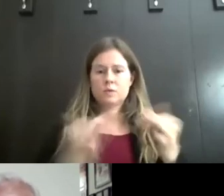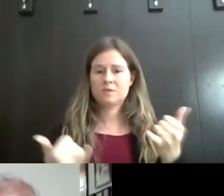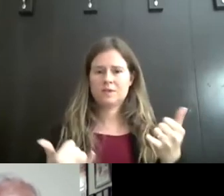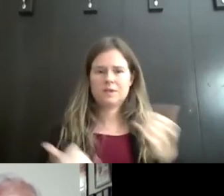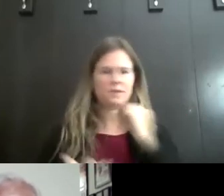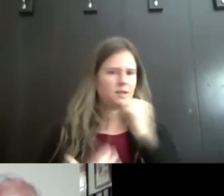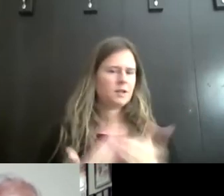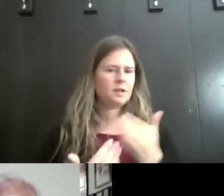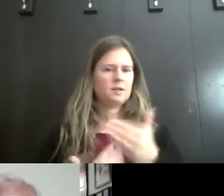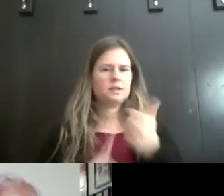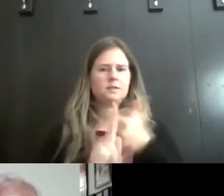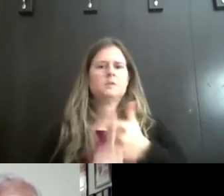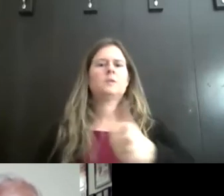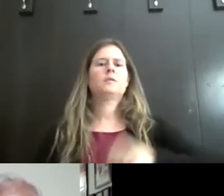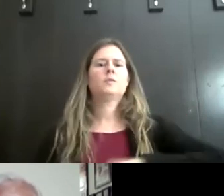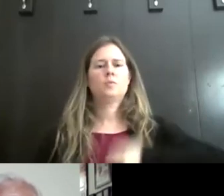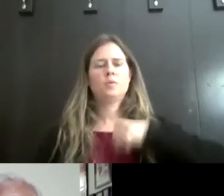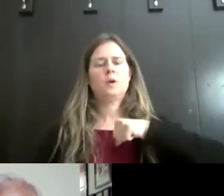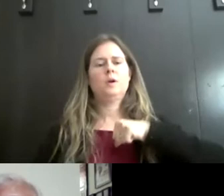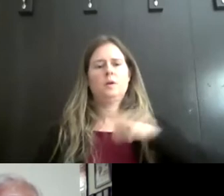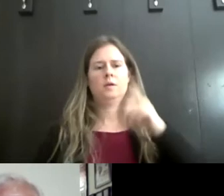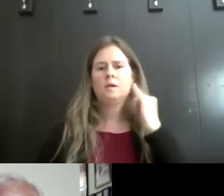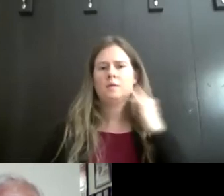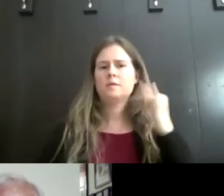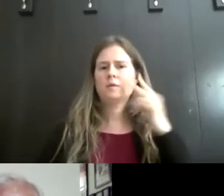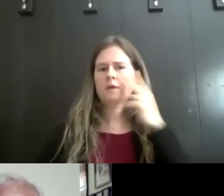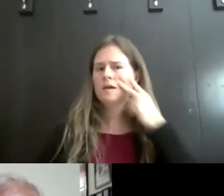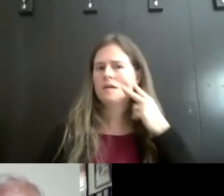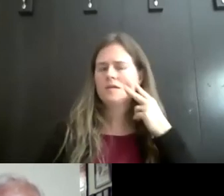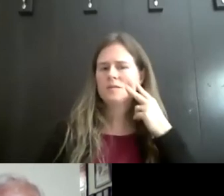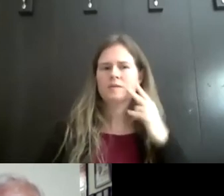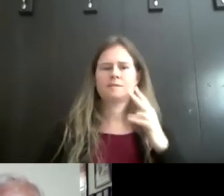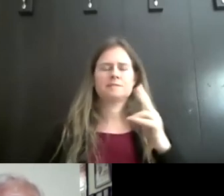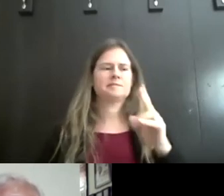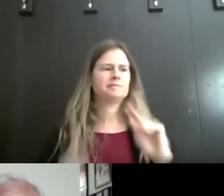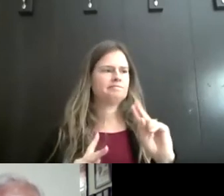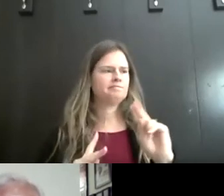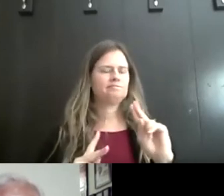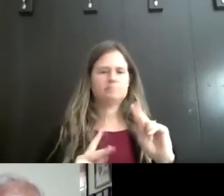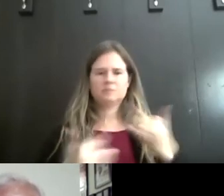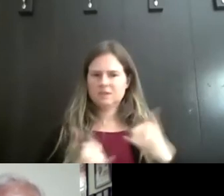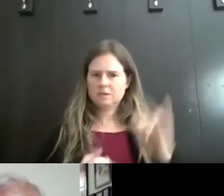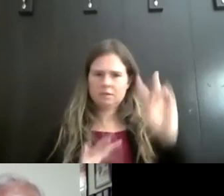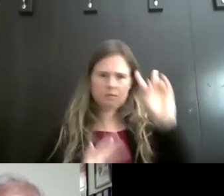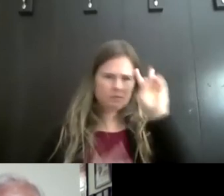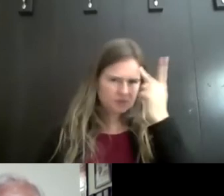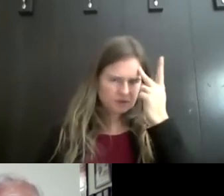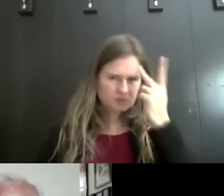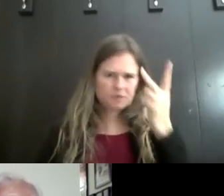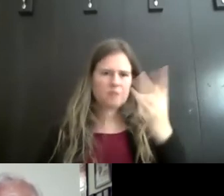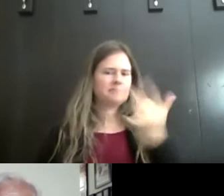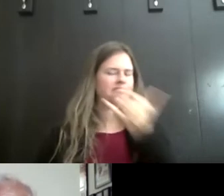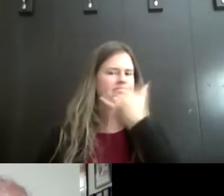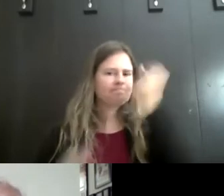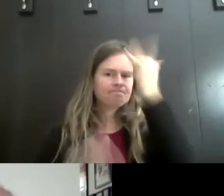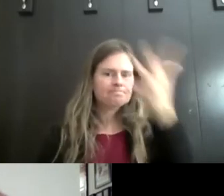proud California Native American. Misinformation about the tribe is still out there. There are many